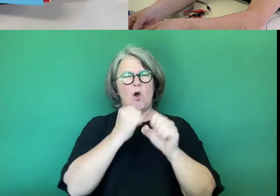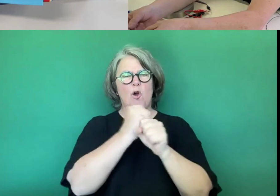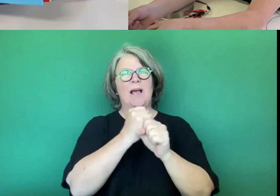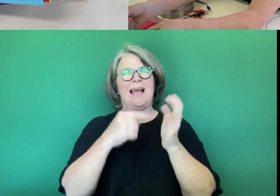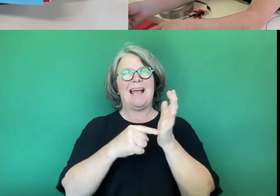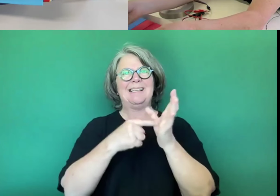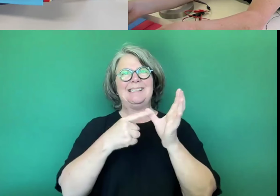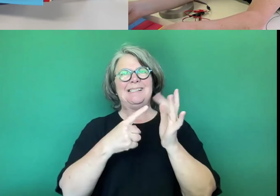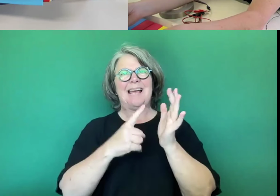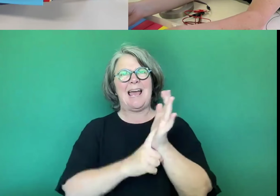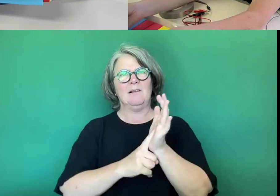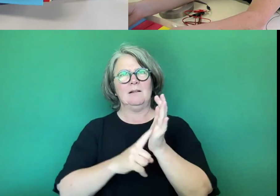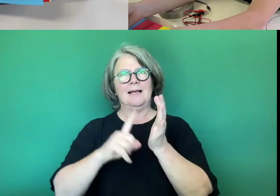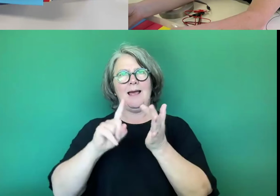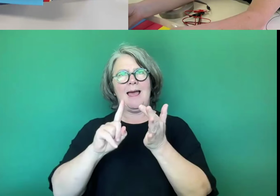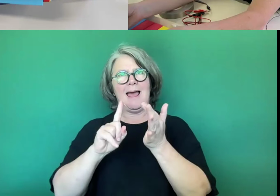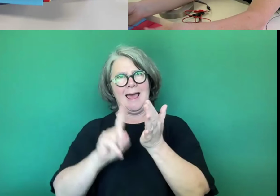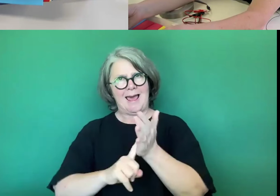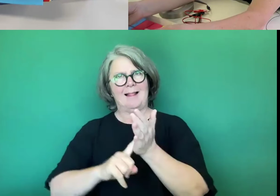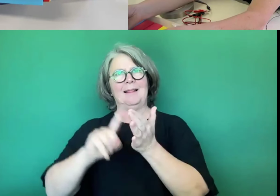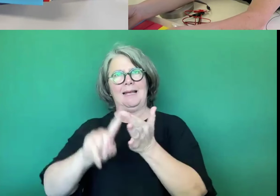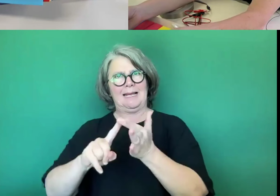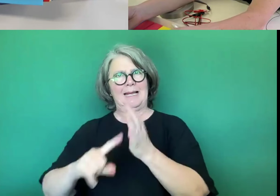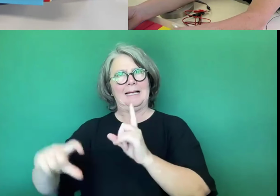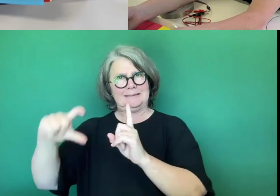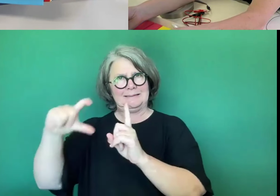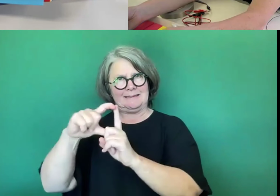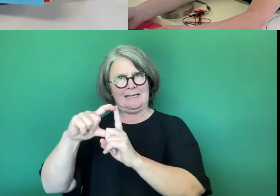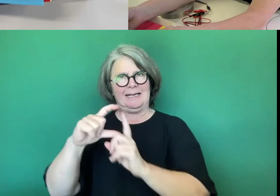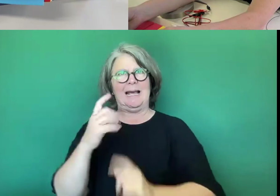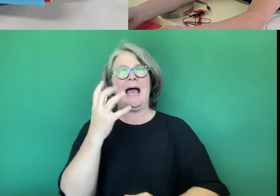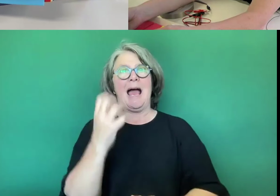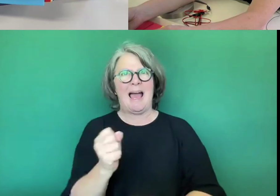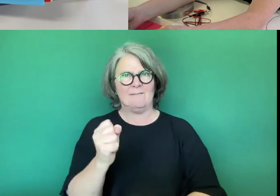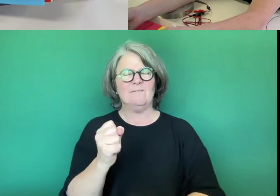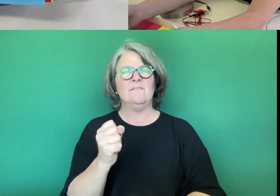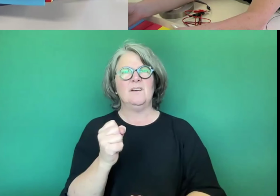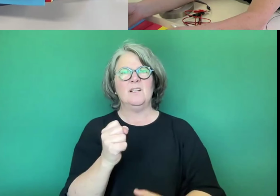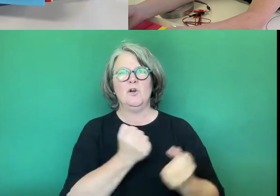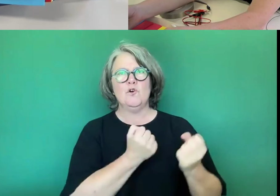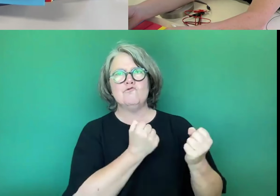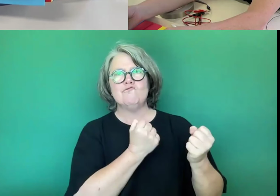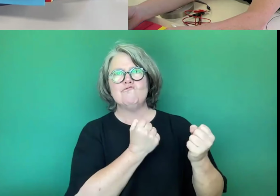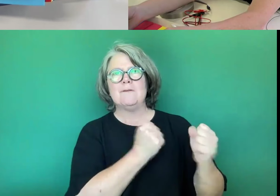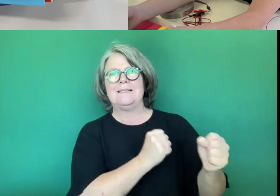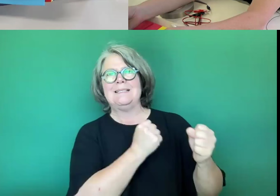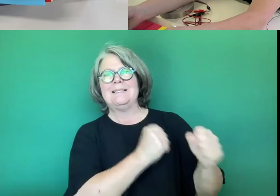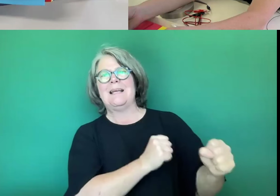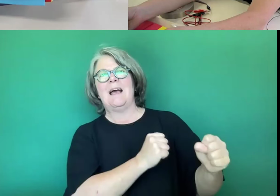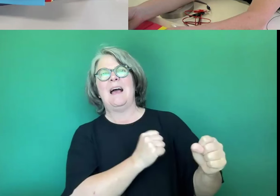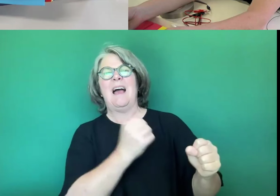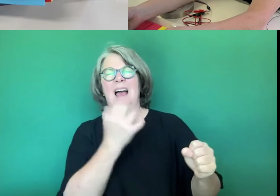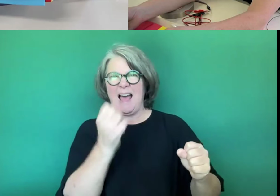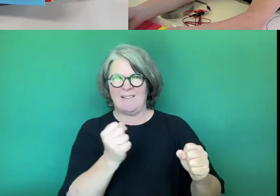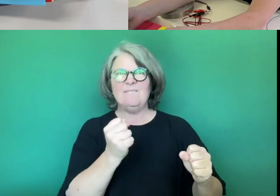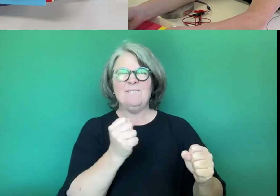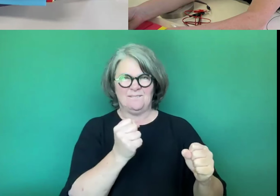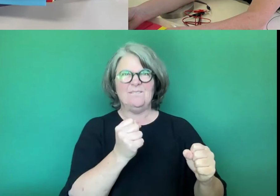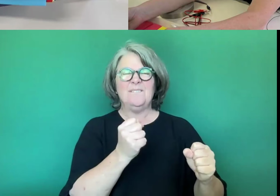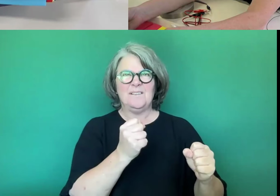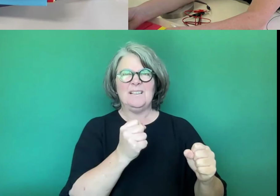got a resistor and a couple of long wires. And I'll show you some examples of the things that you can do with that. A little bit separate to TapeBlocks, but I just thought